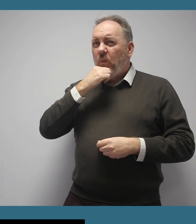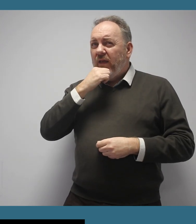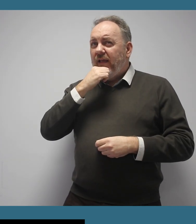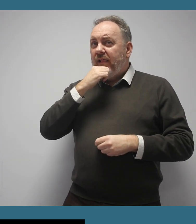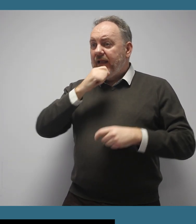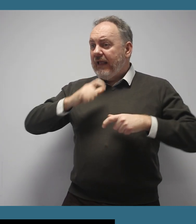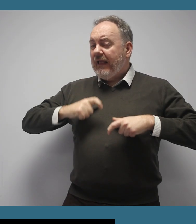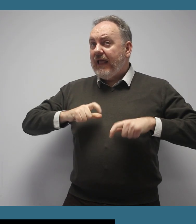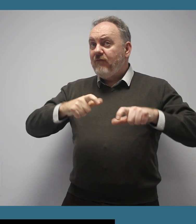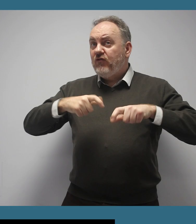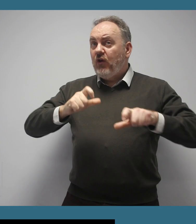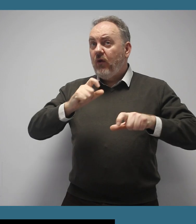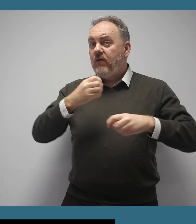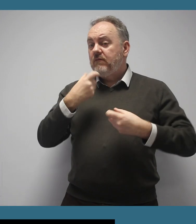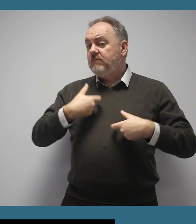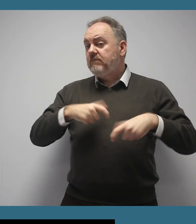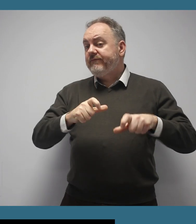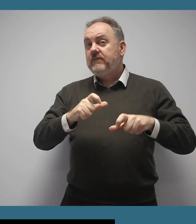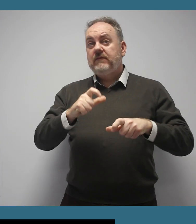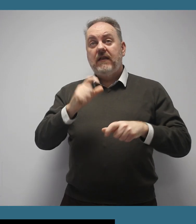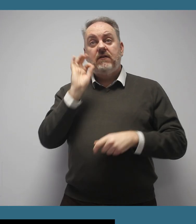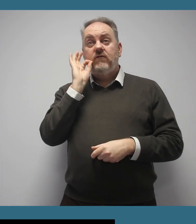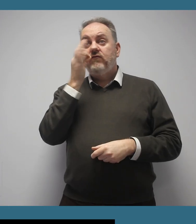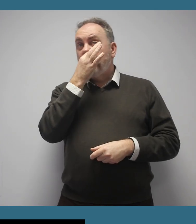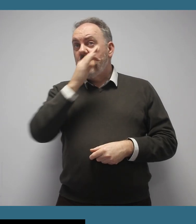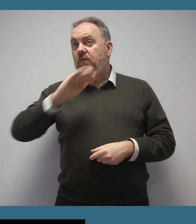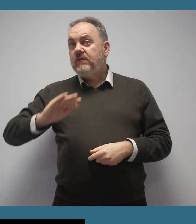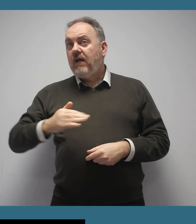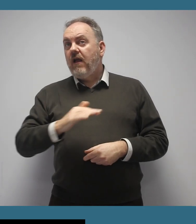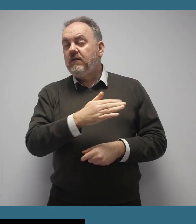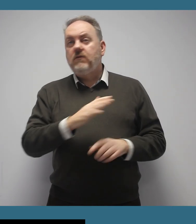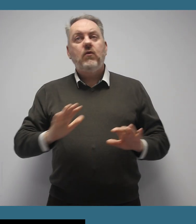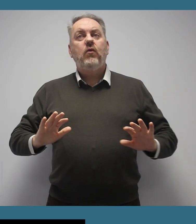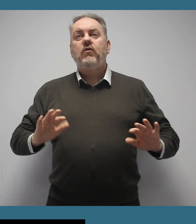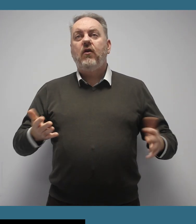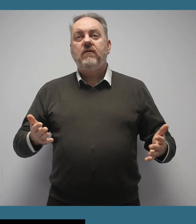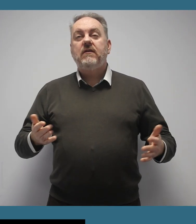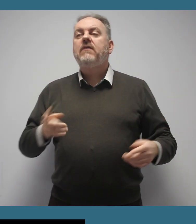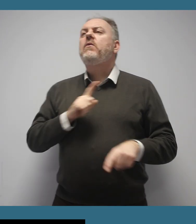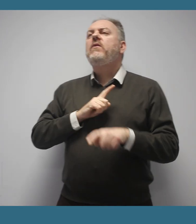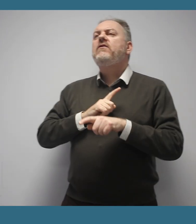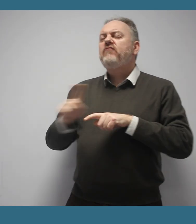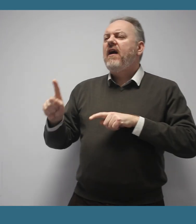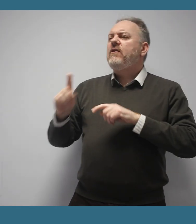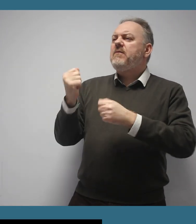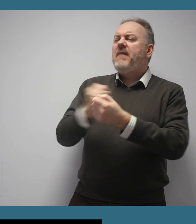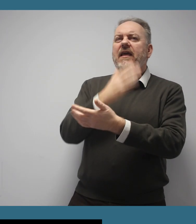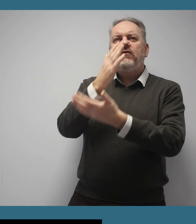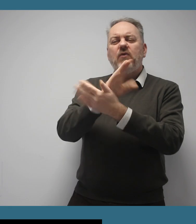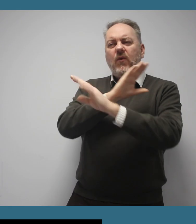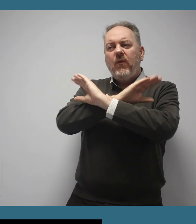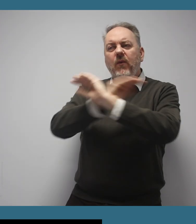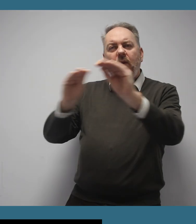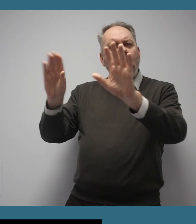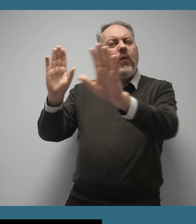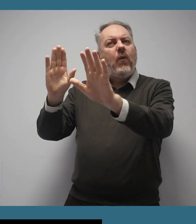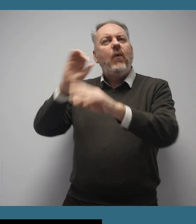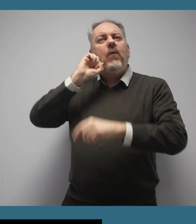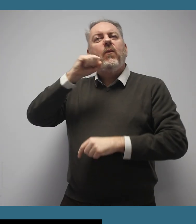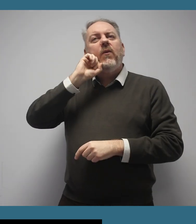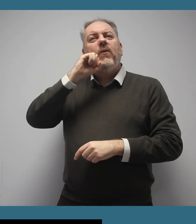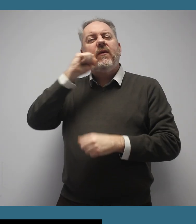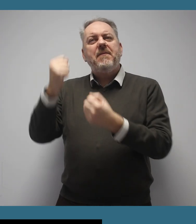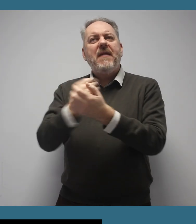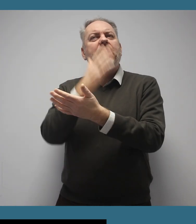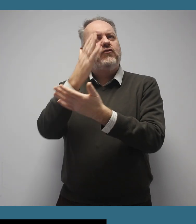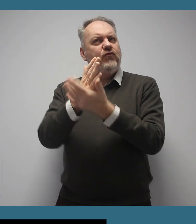a rose garden? So we worked with the consultants on that, and we tried to reassure people that yes, that the roses would still be